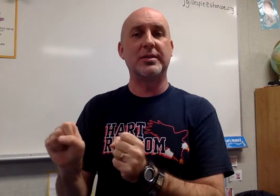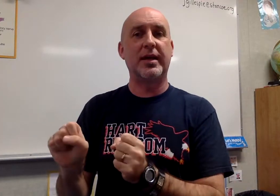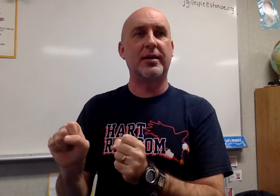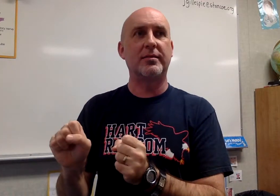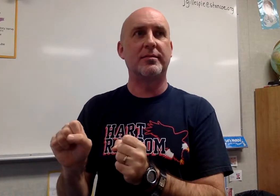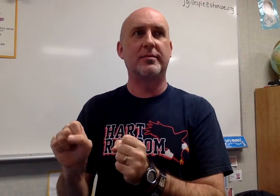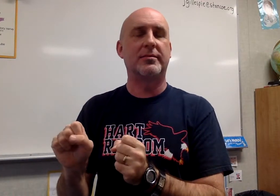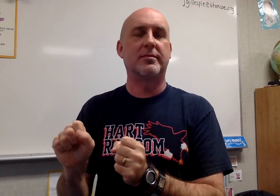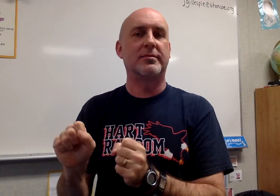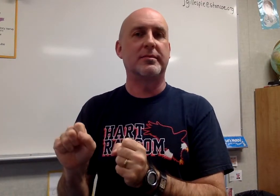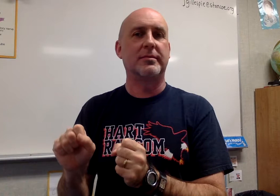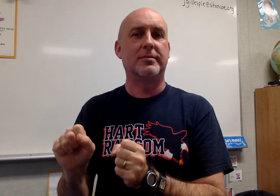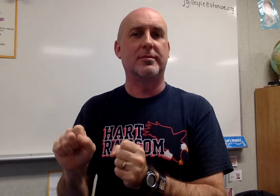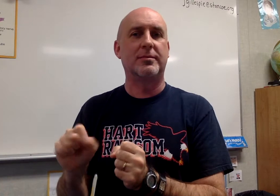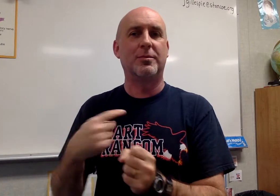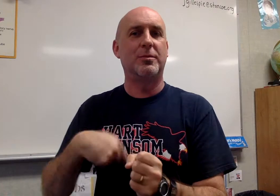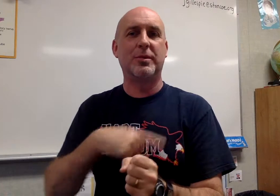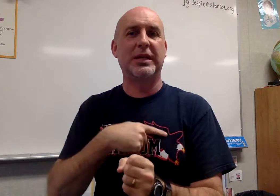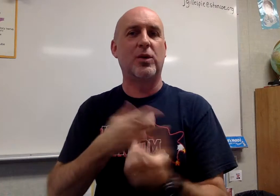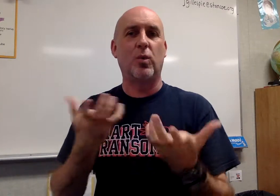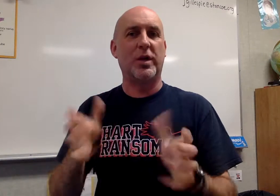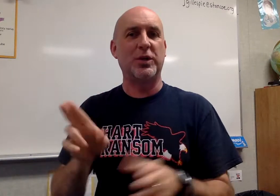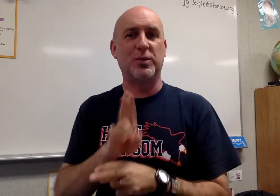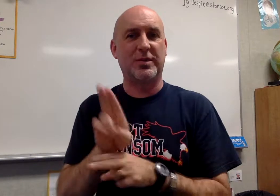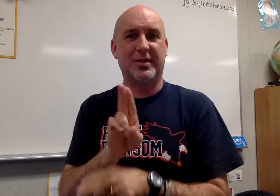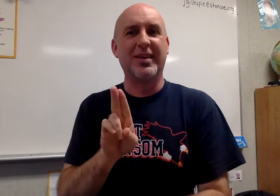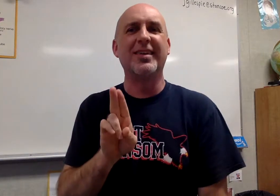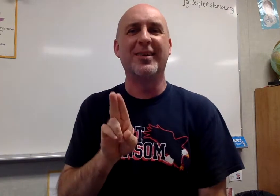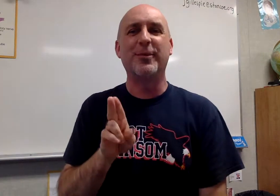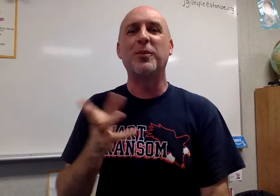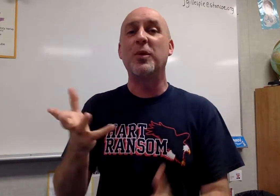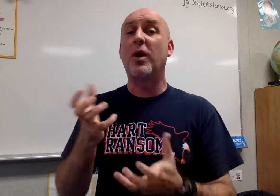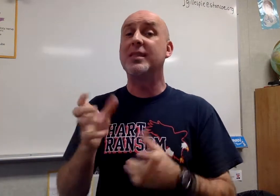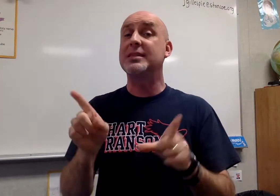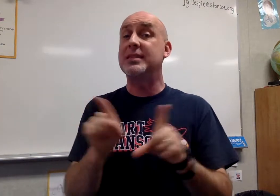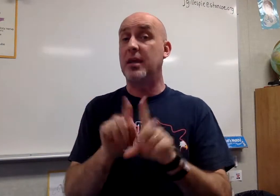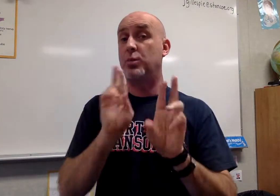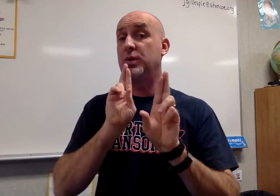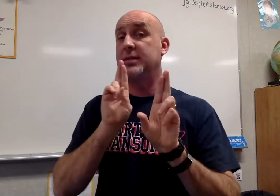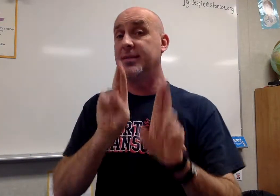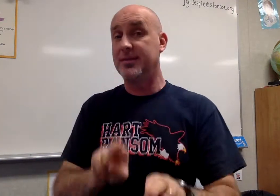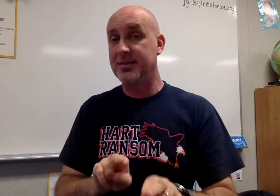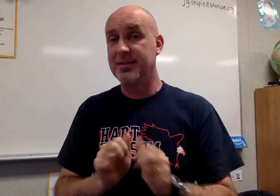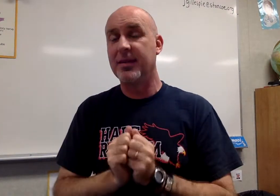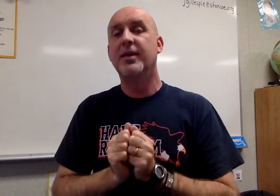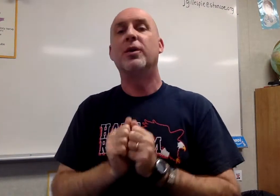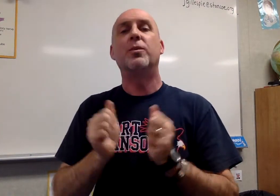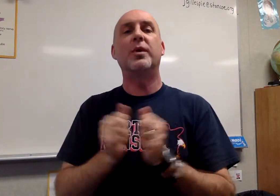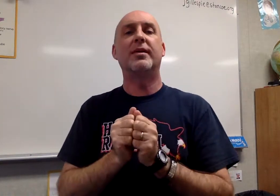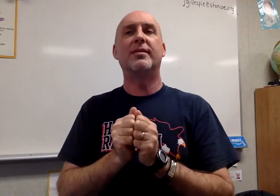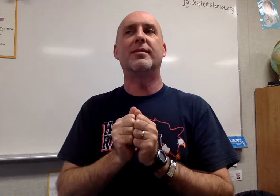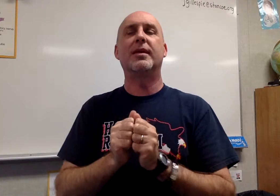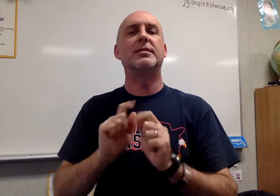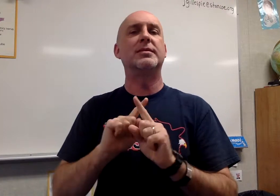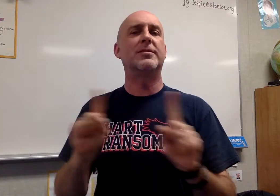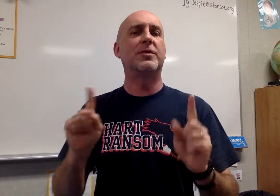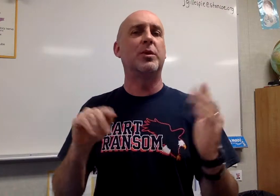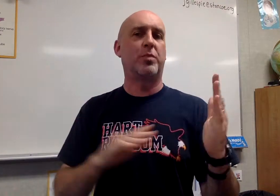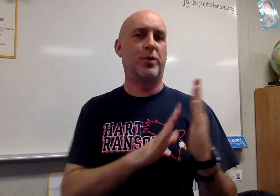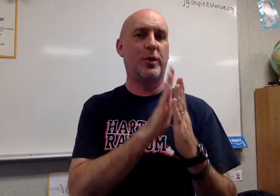that we don't want to use. we want the same results with a different